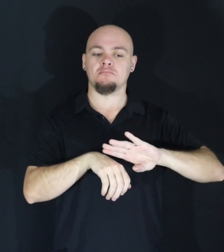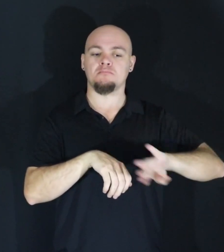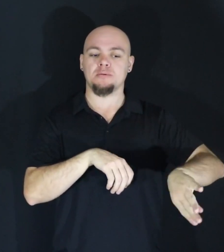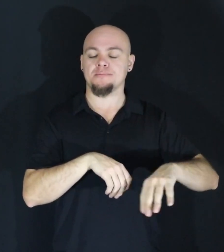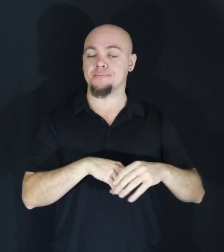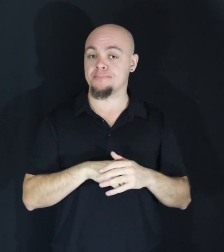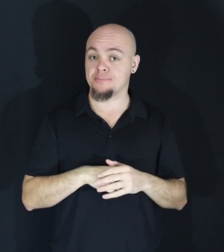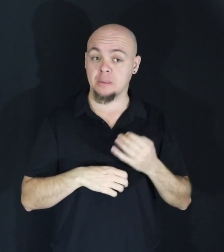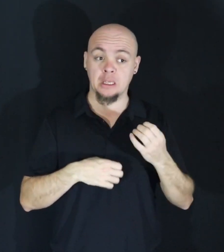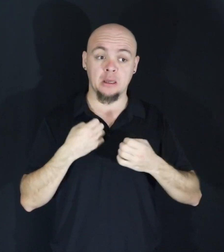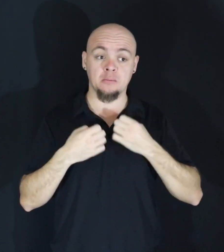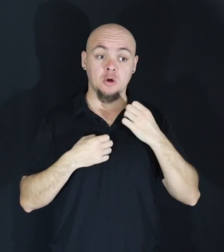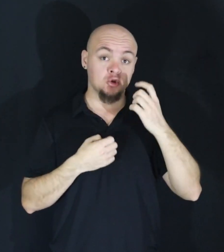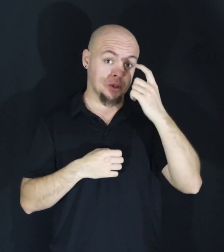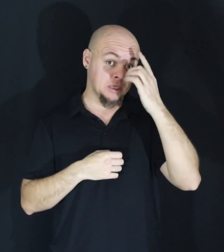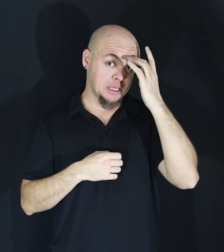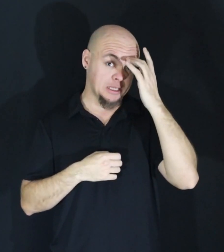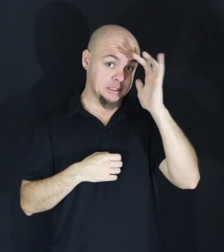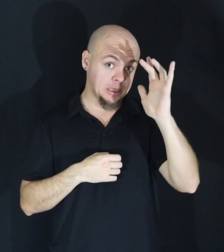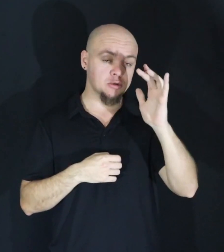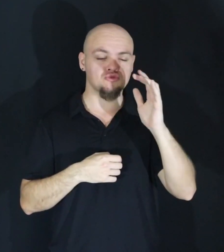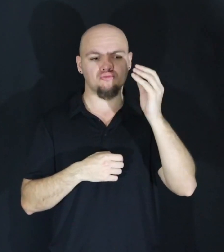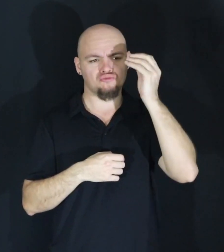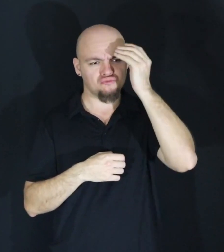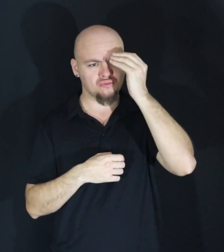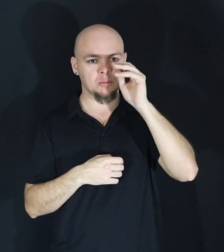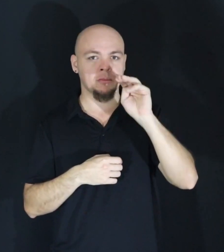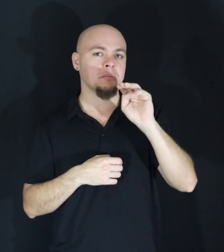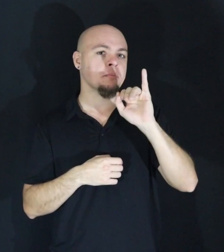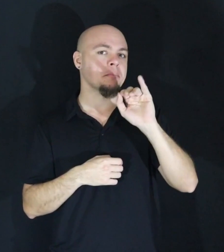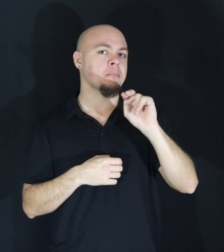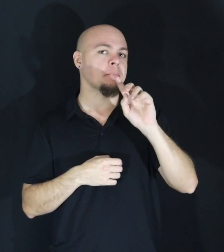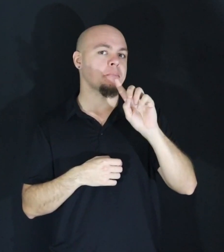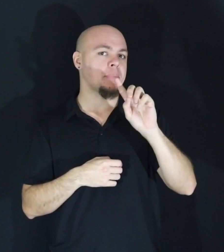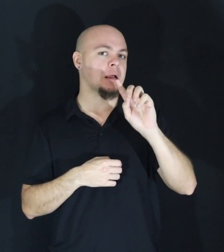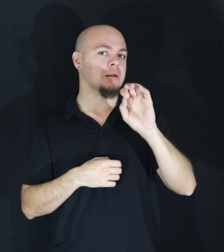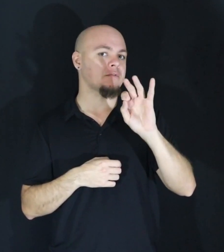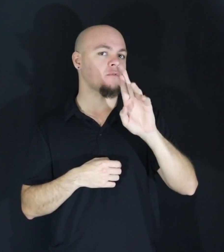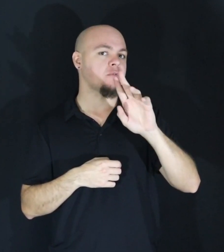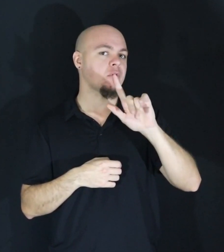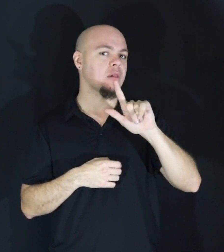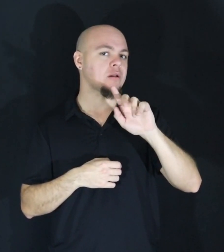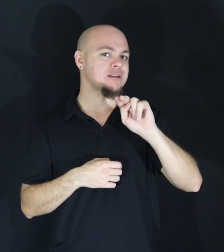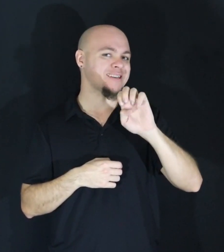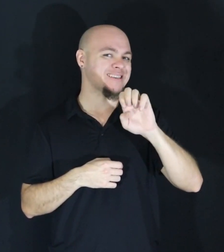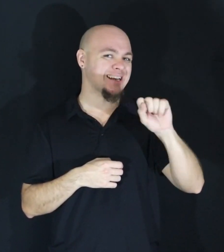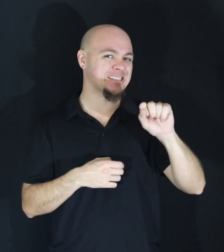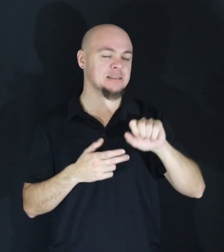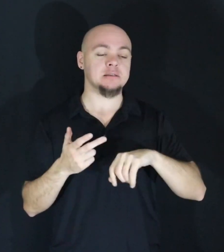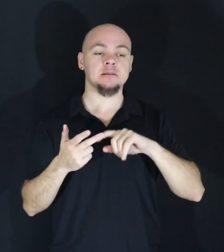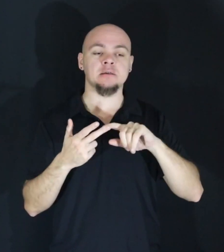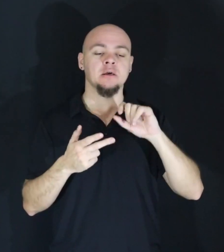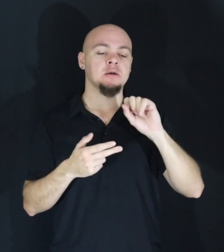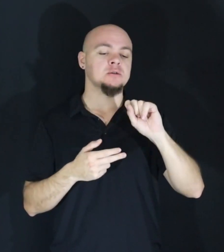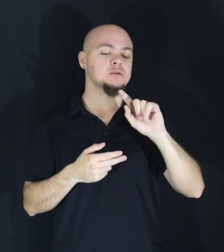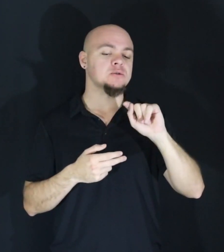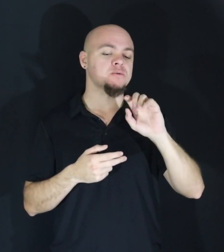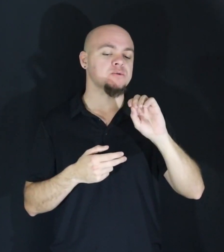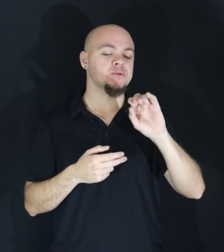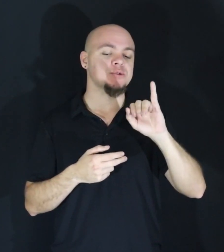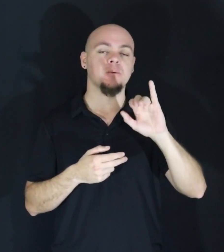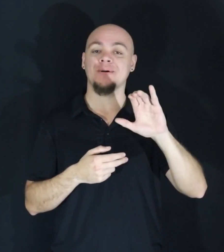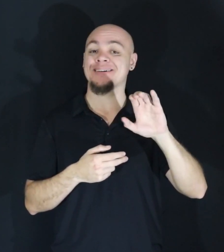Things like emotional intelligence, mindfulness, and stoicism were all valuable. But I noticed that the